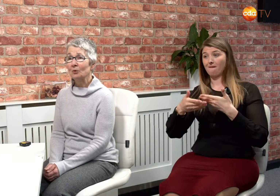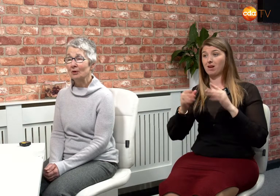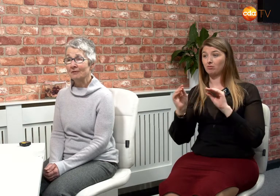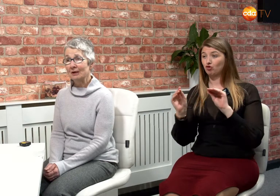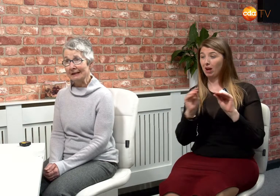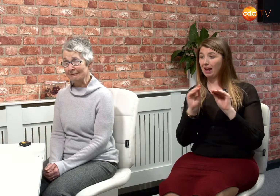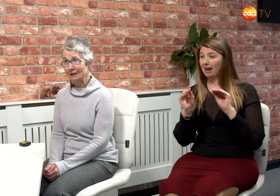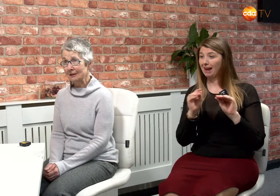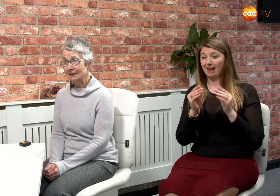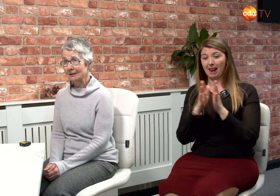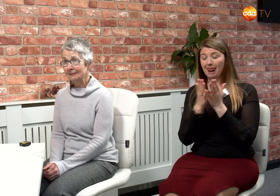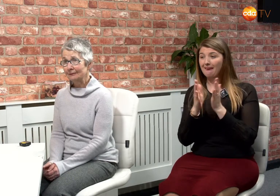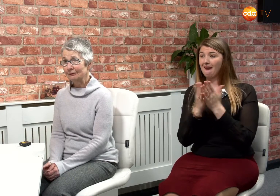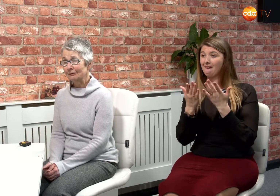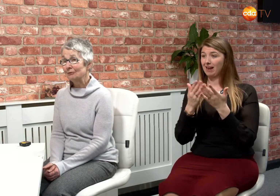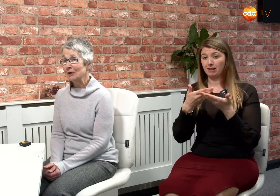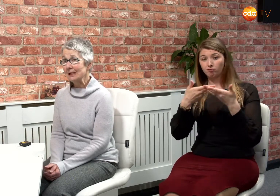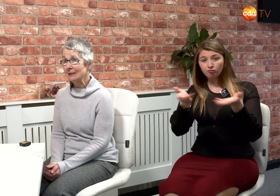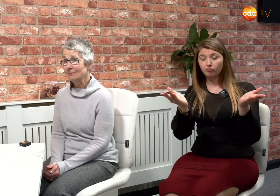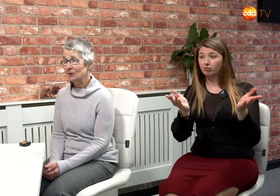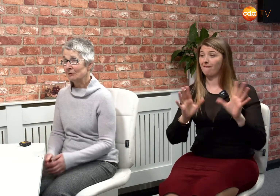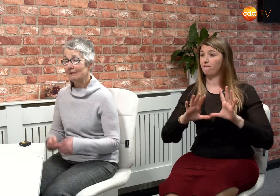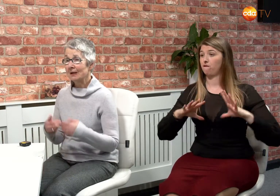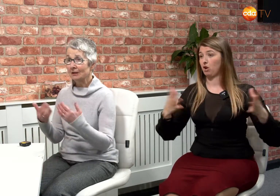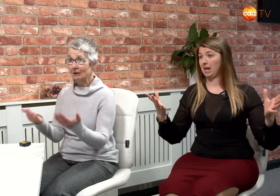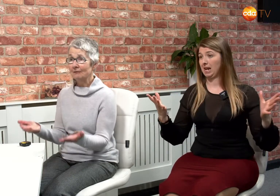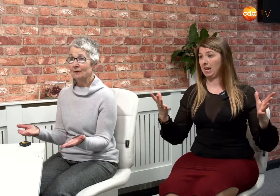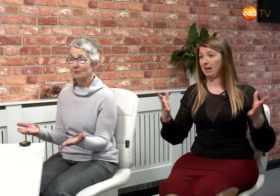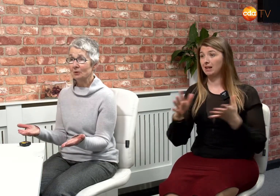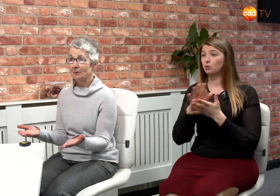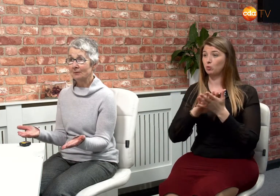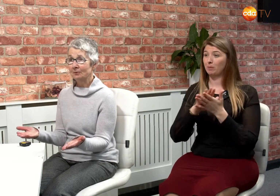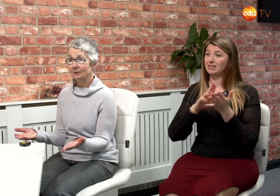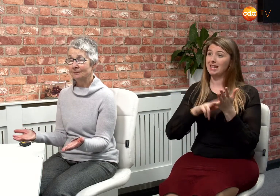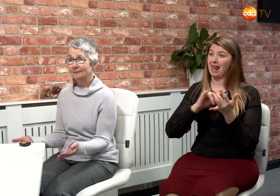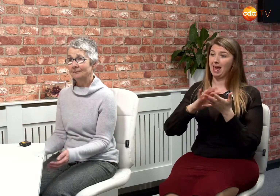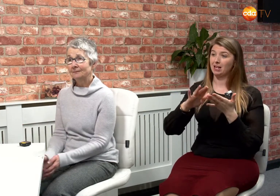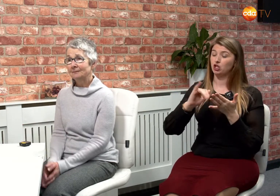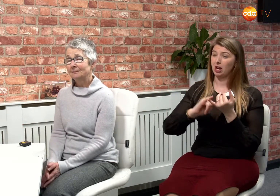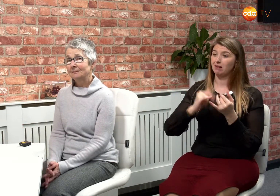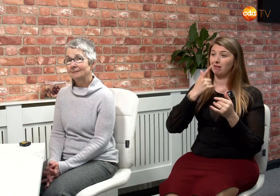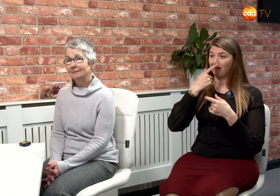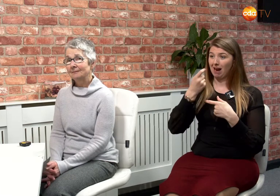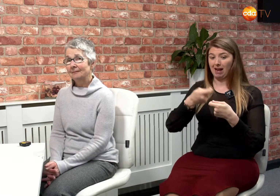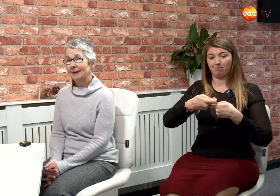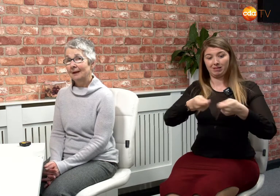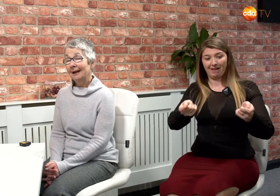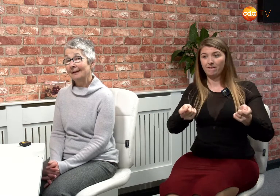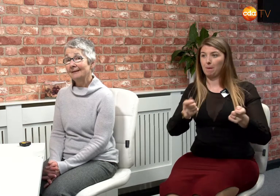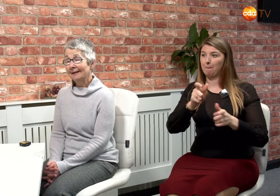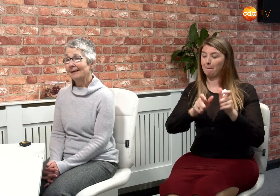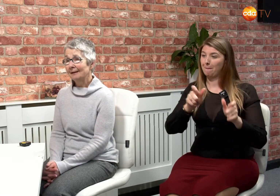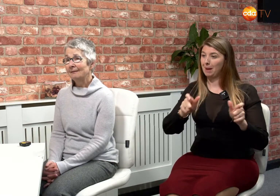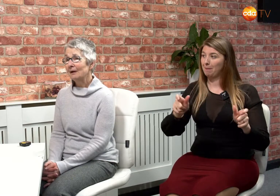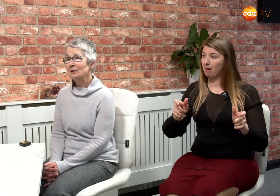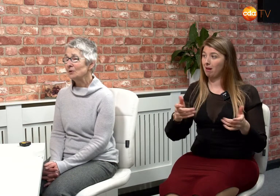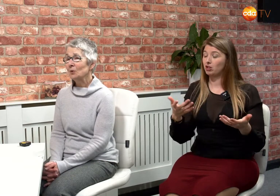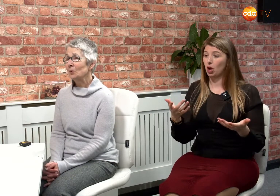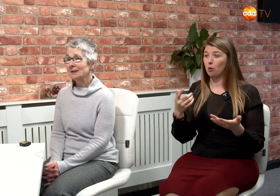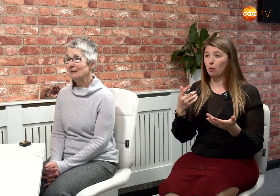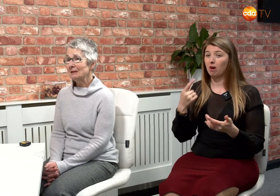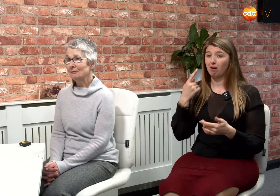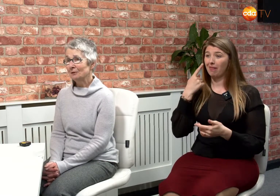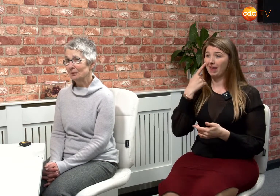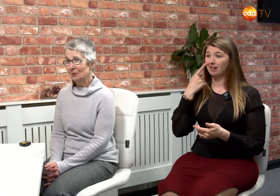provide them with all of our leaflets free so that they can give them to people. And yeah, there